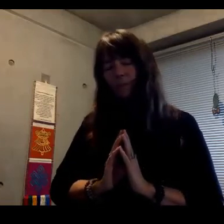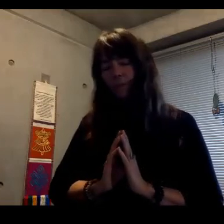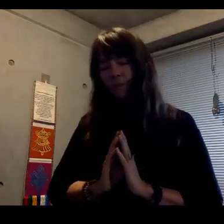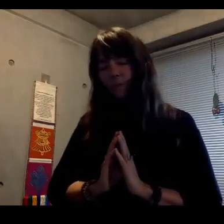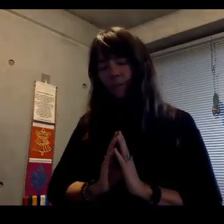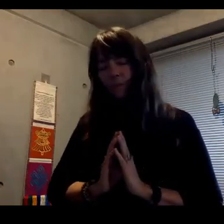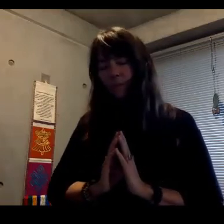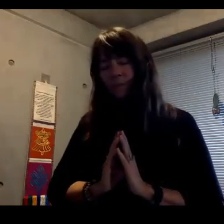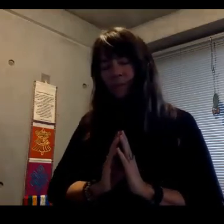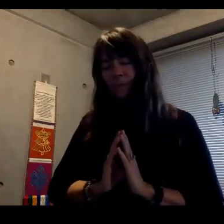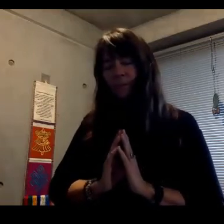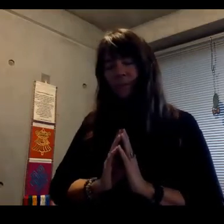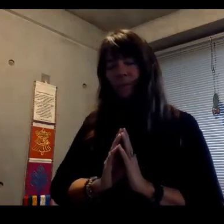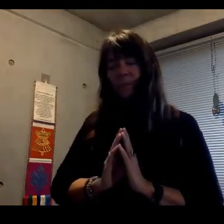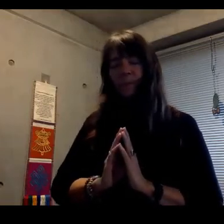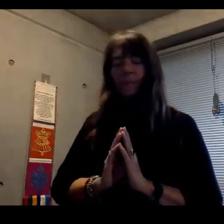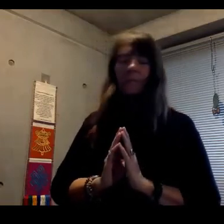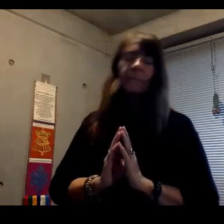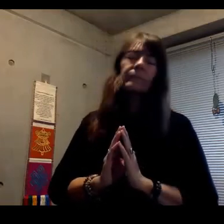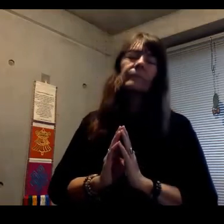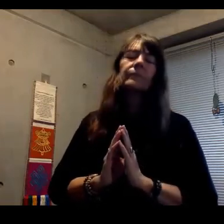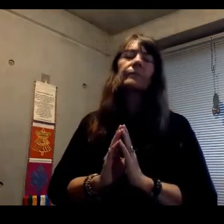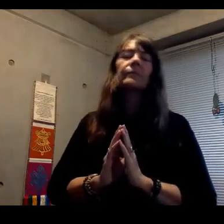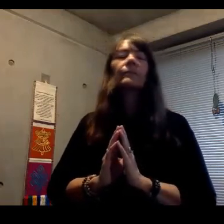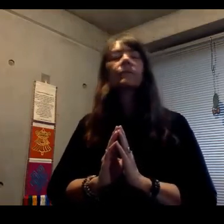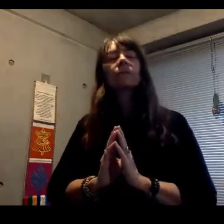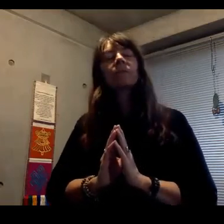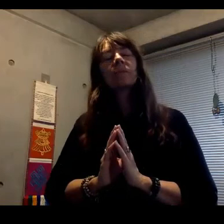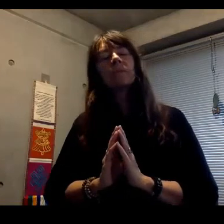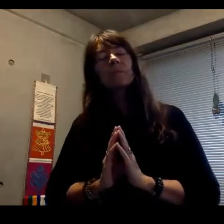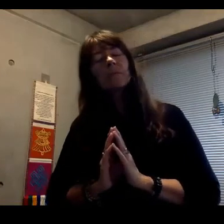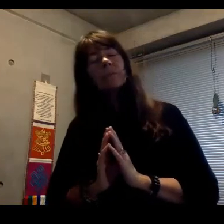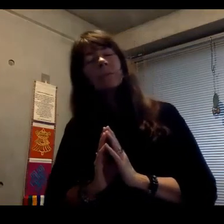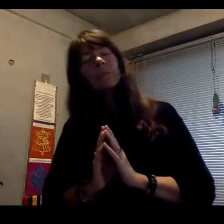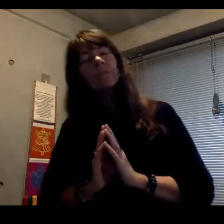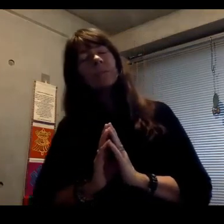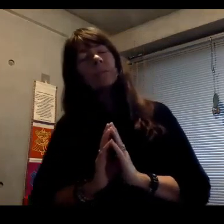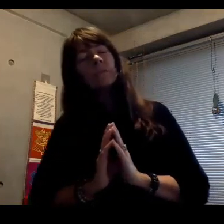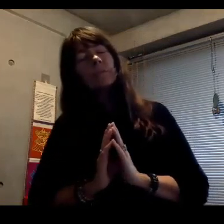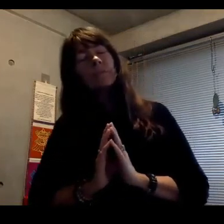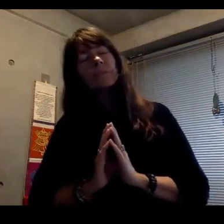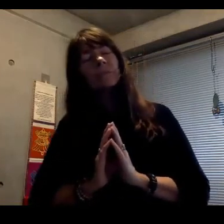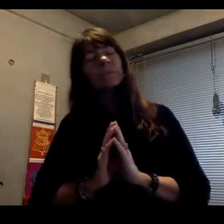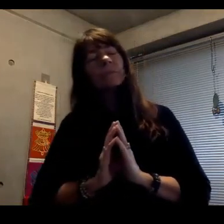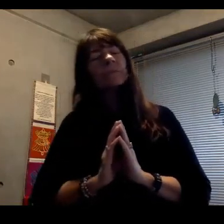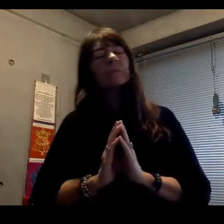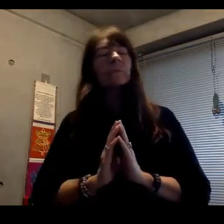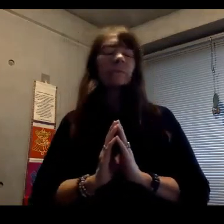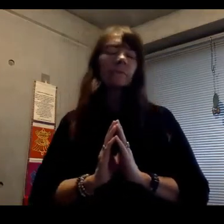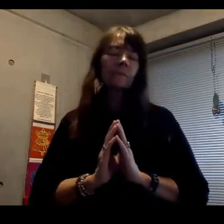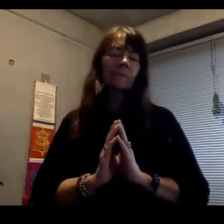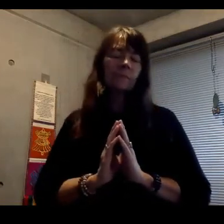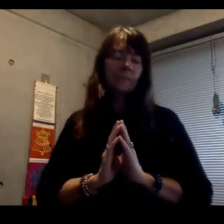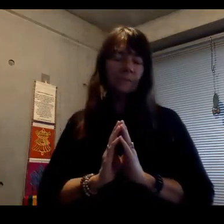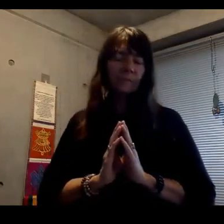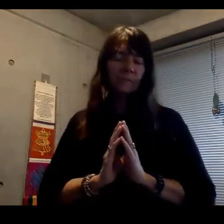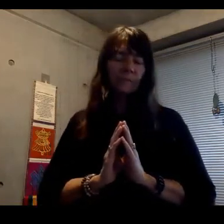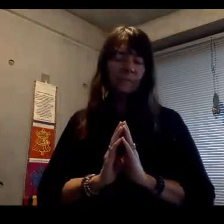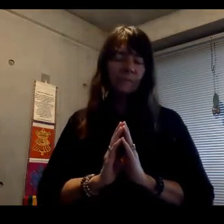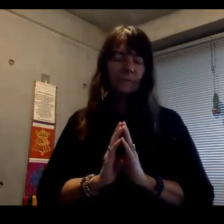the history of the universe and how the universe came about. Like, for instance, I've always been curious why our moon doesn't